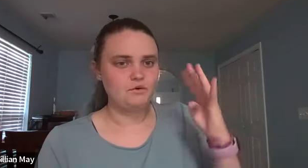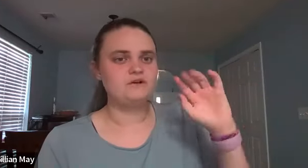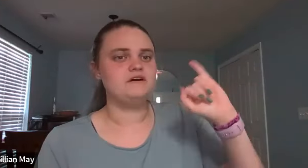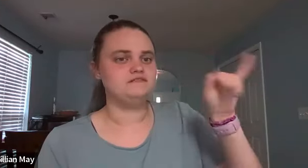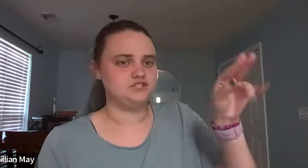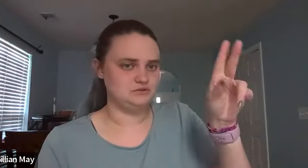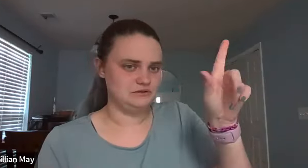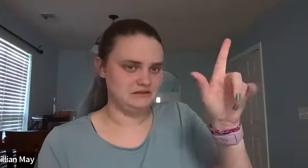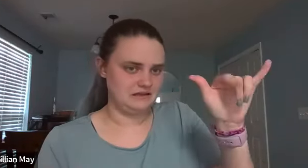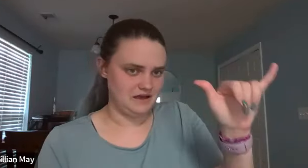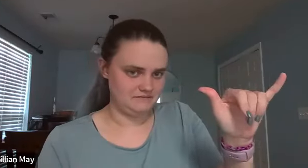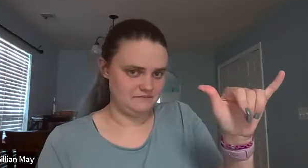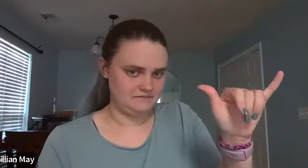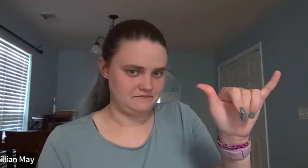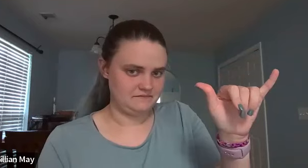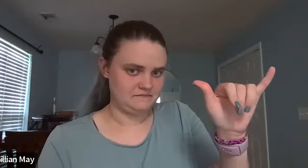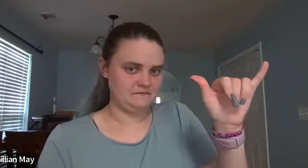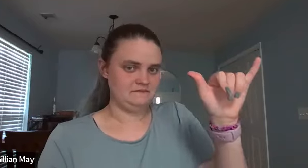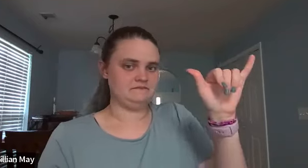4th of July.